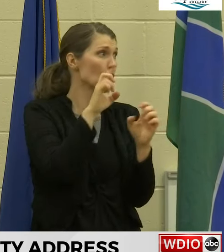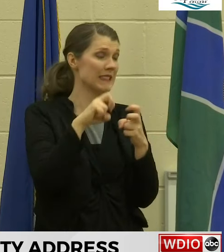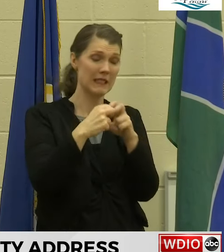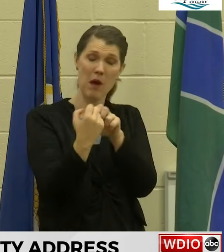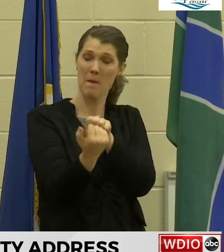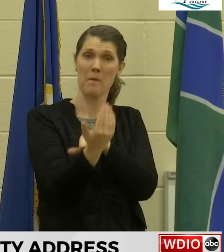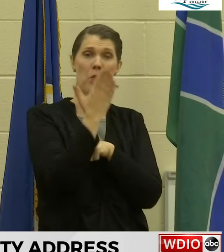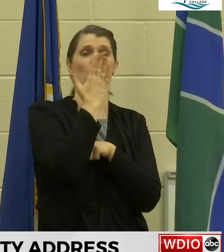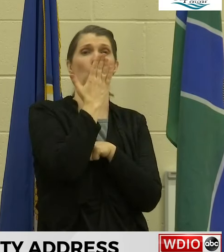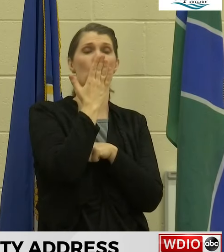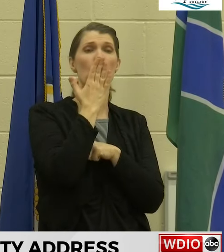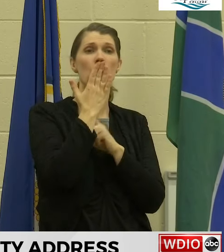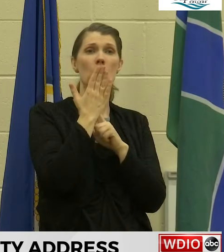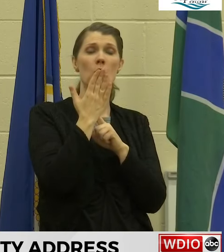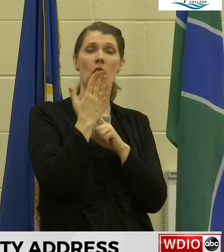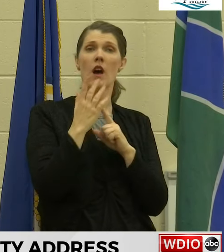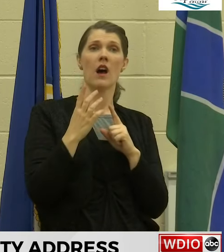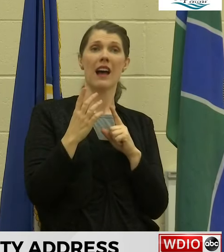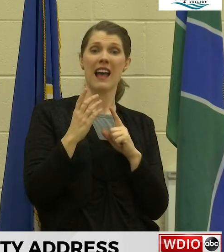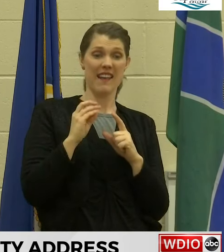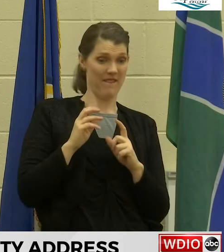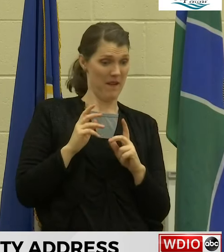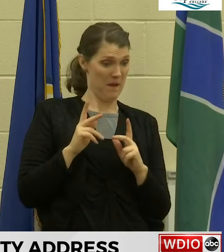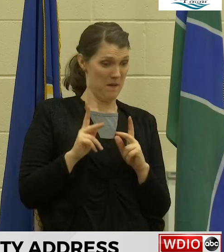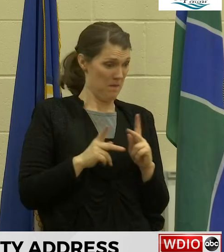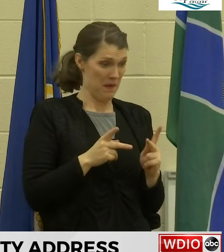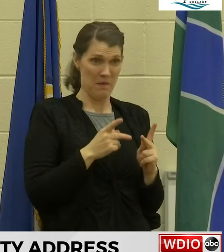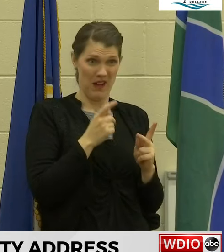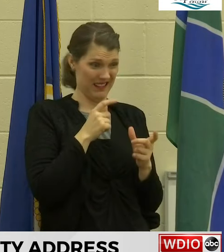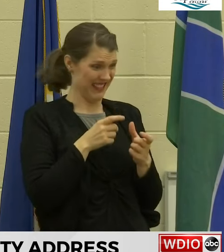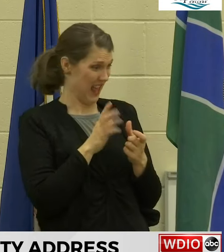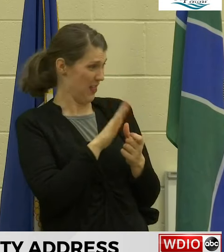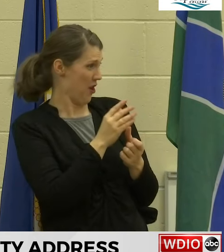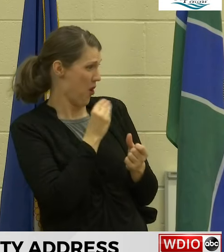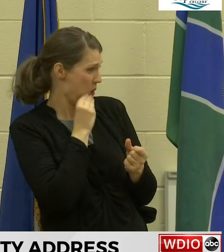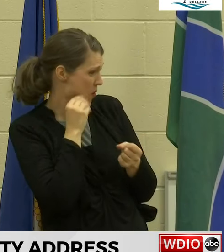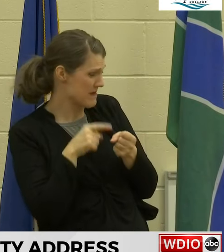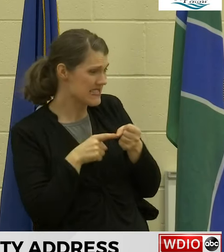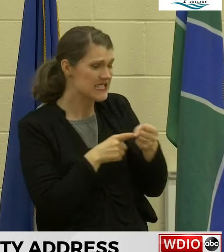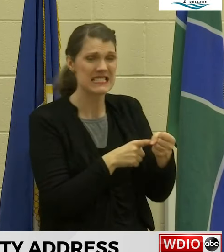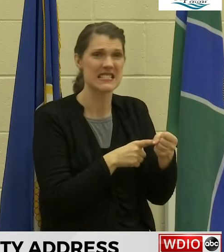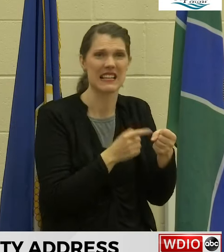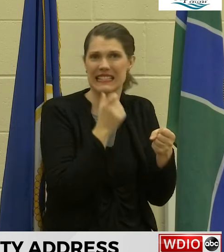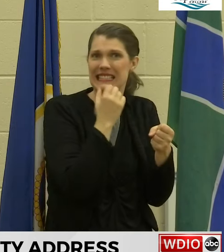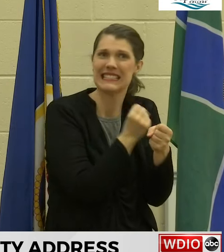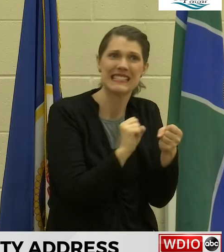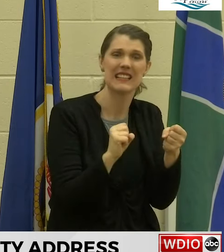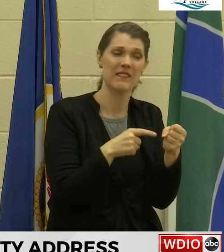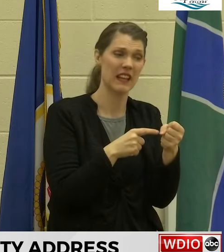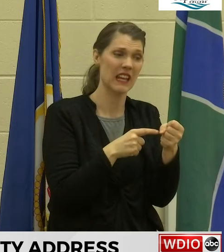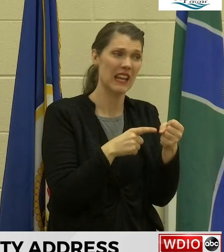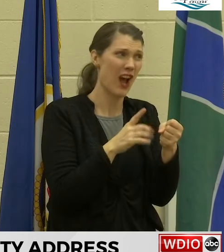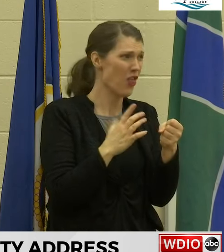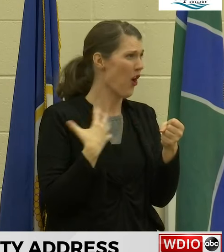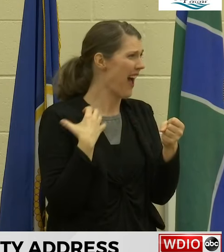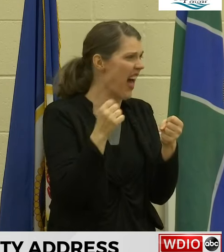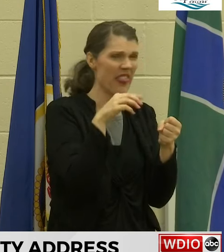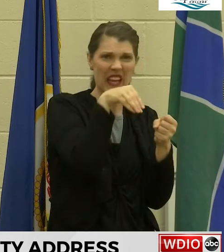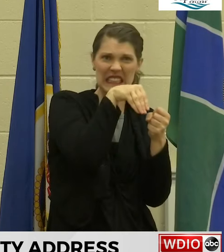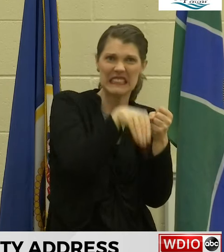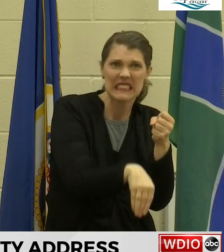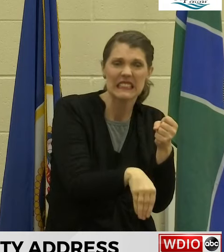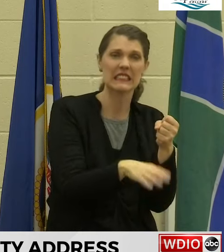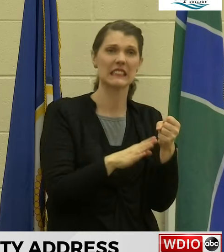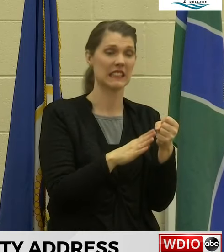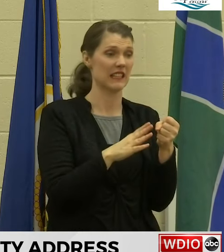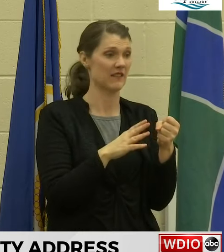crisis. When people are not safely housed, their health suffers. Housing